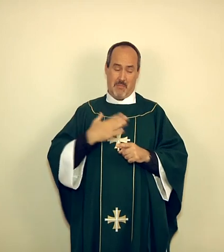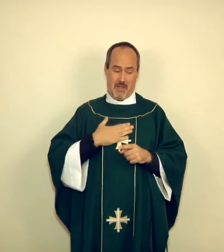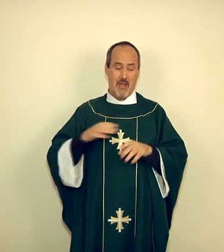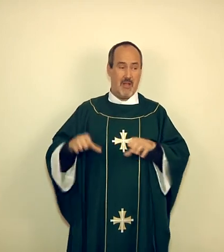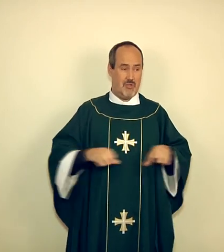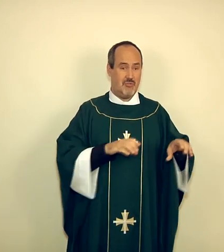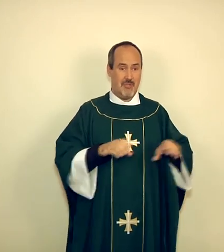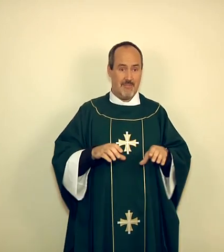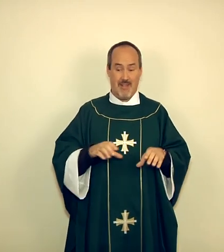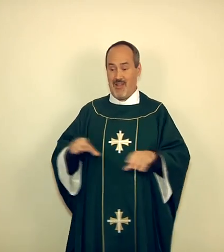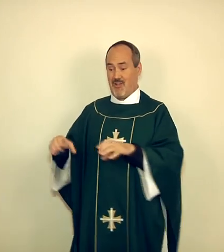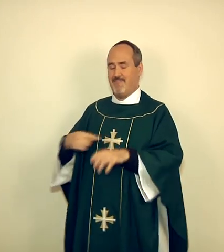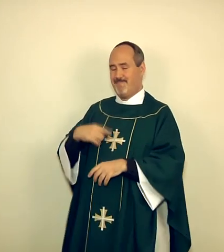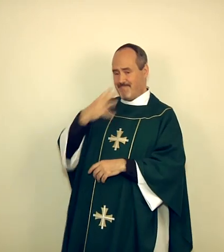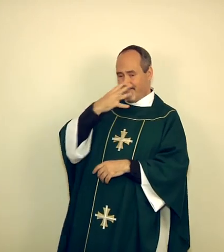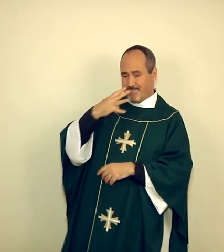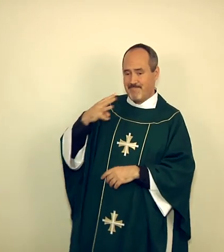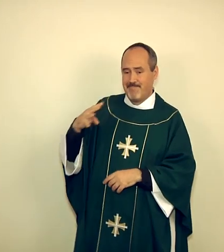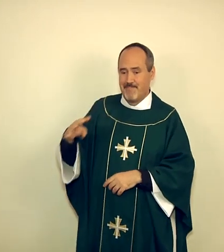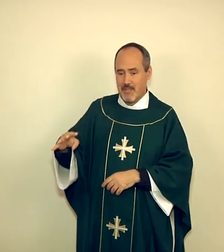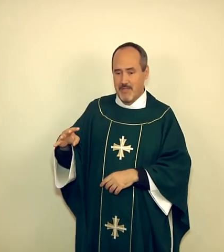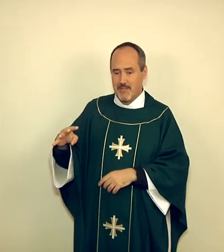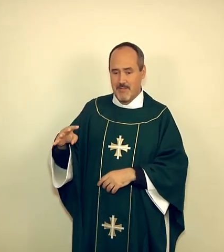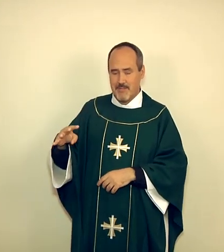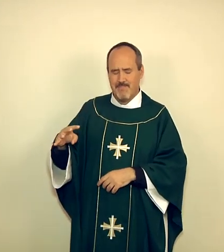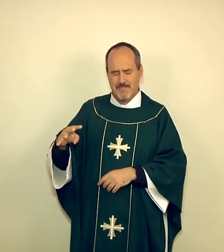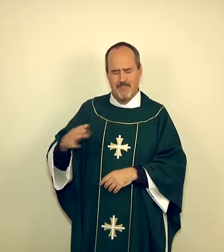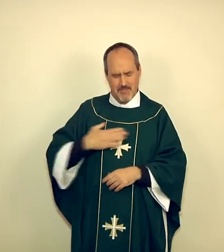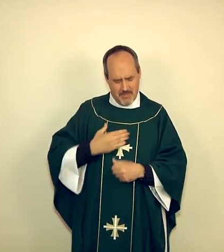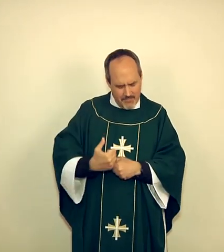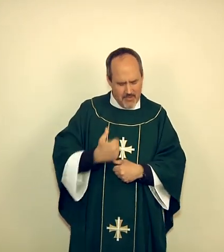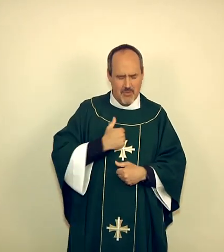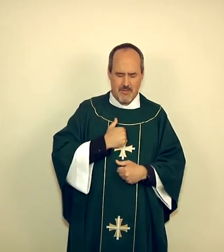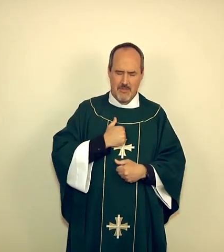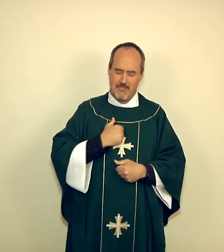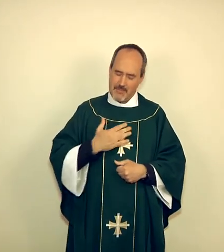words, what I have done, and what I have failed to do.